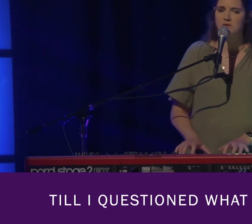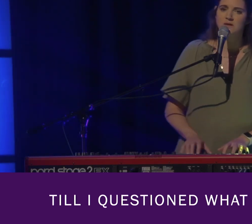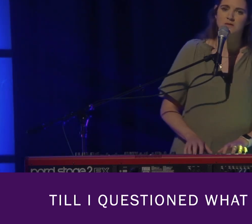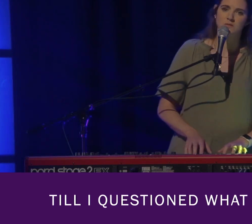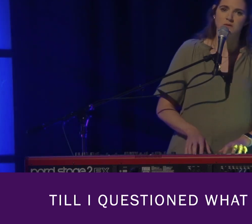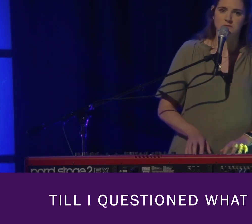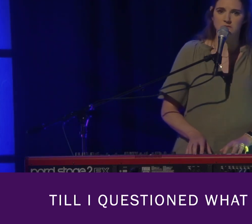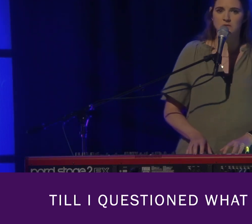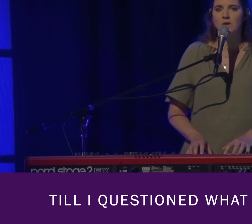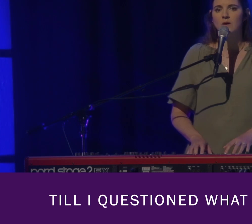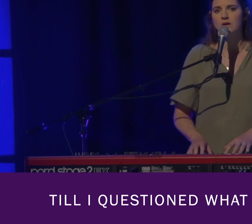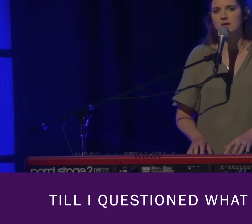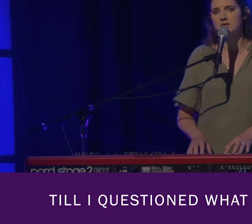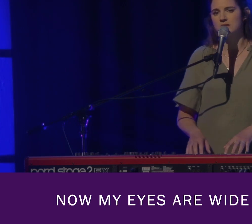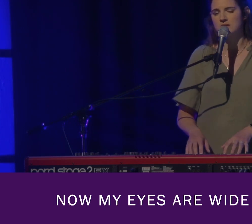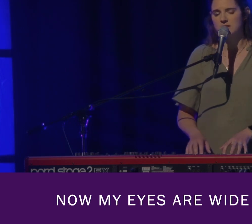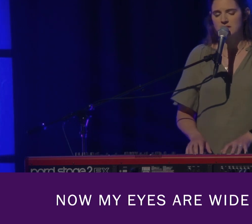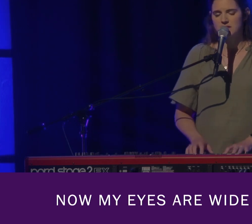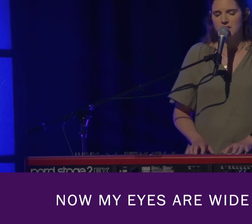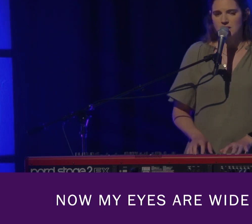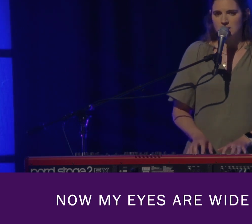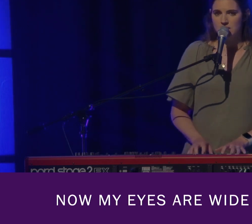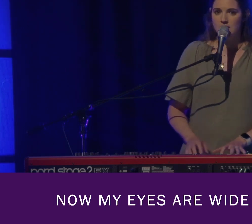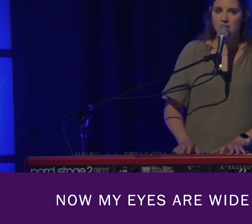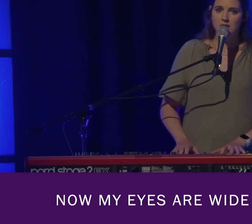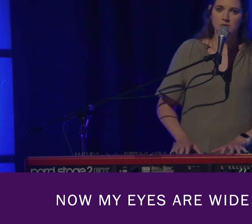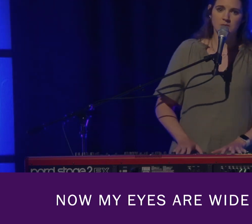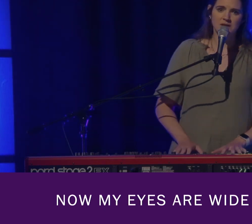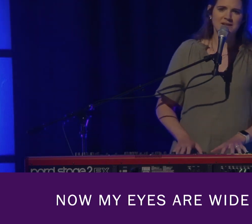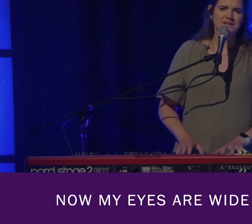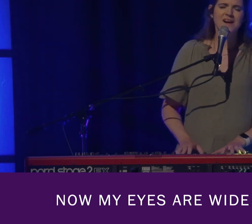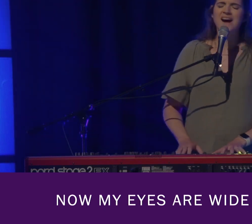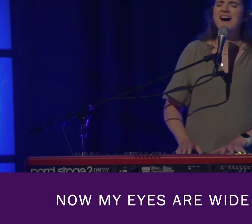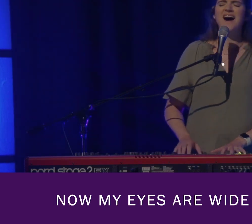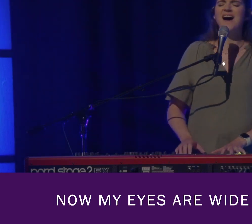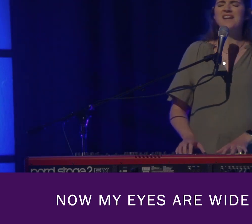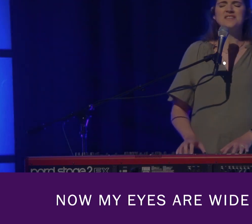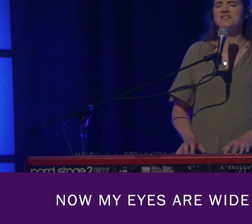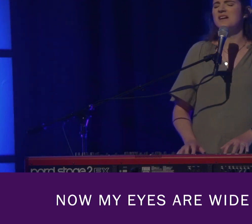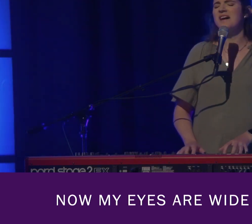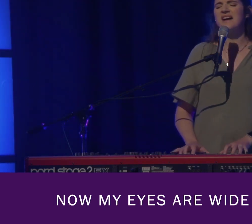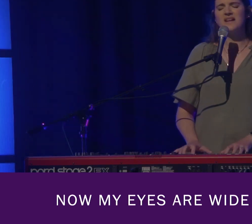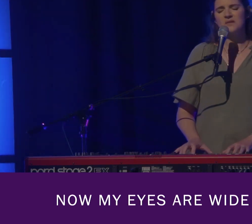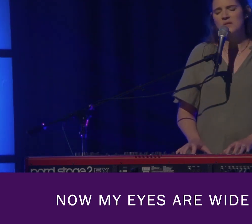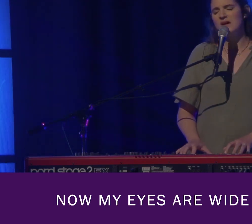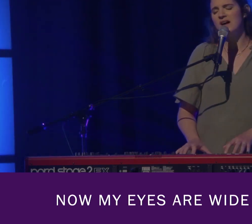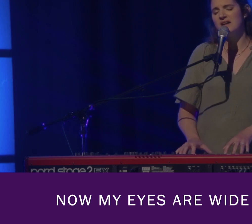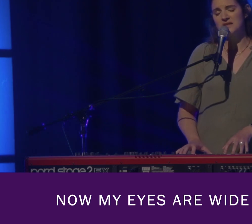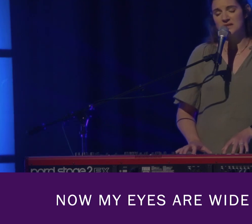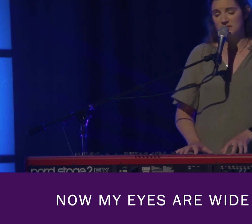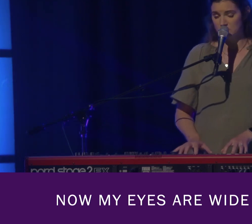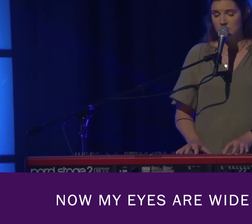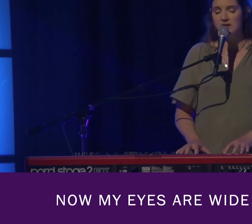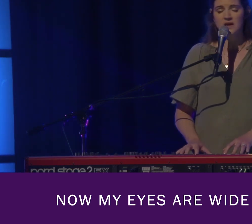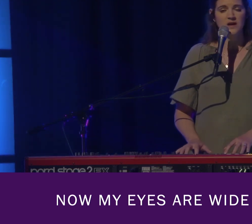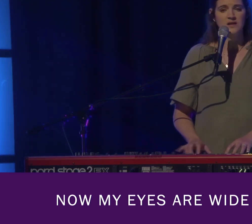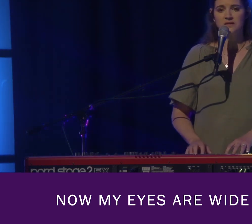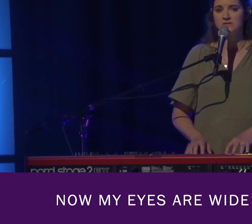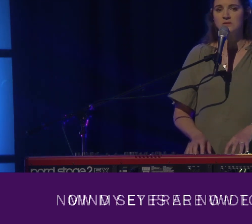questioned what was taught. Now my eyes are wide